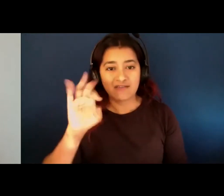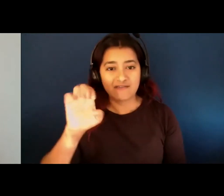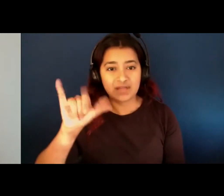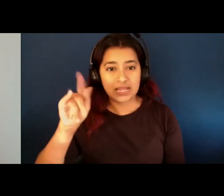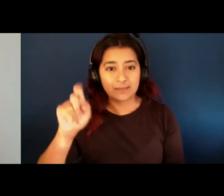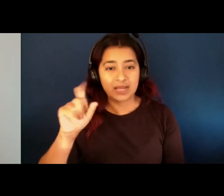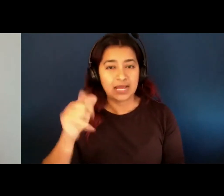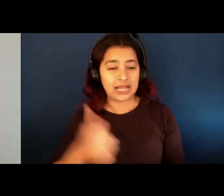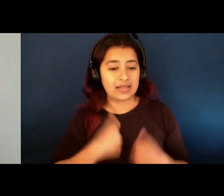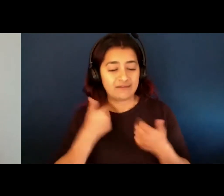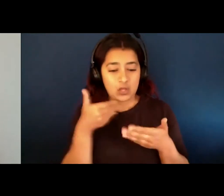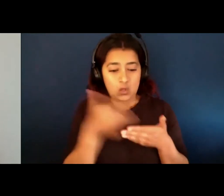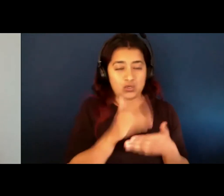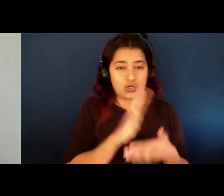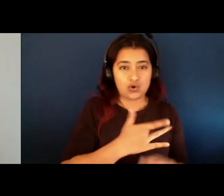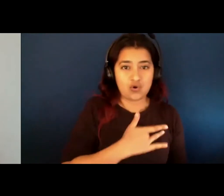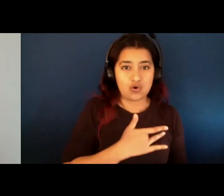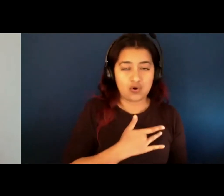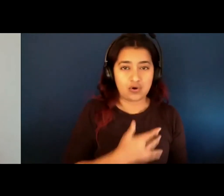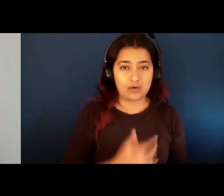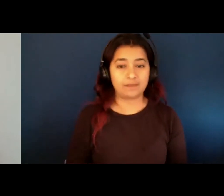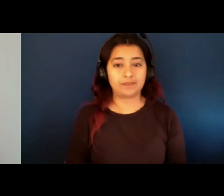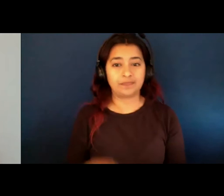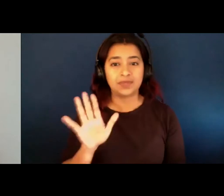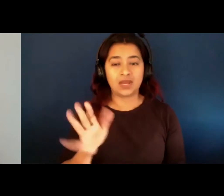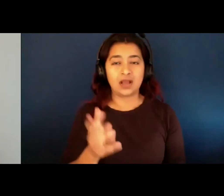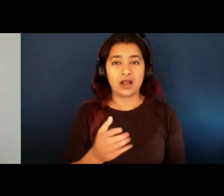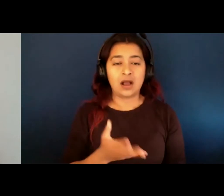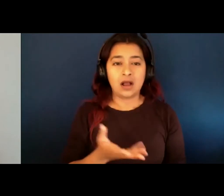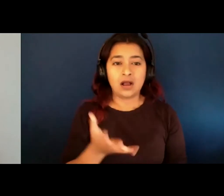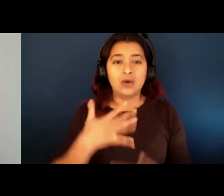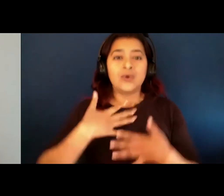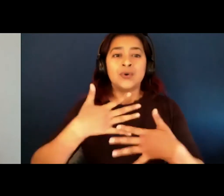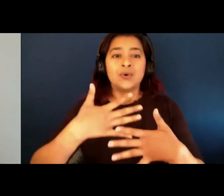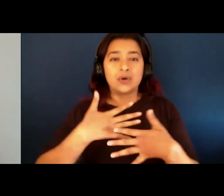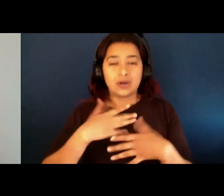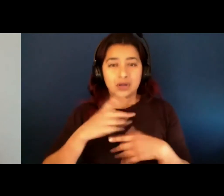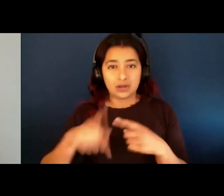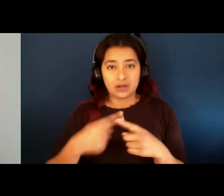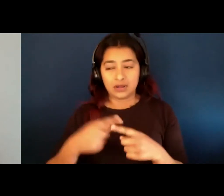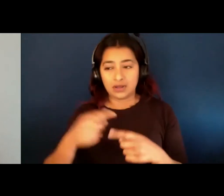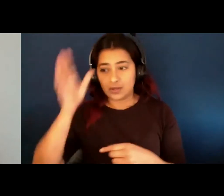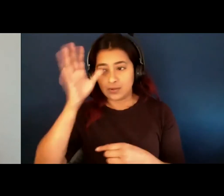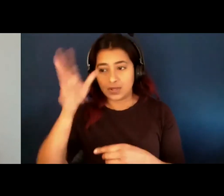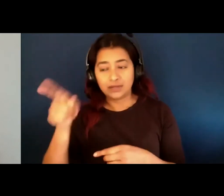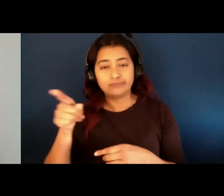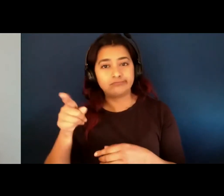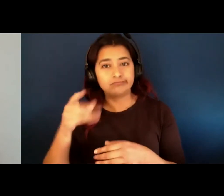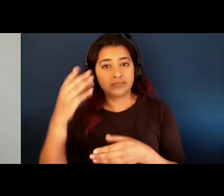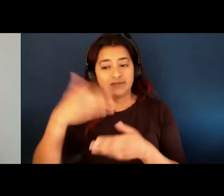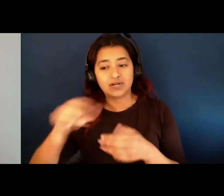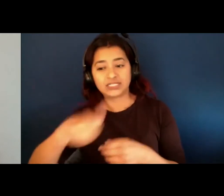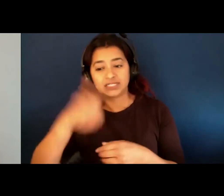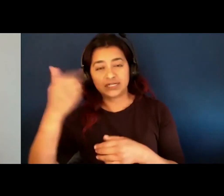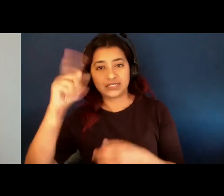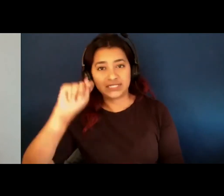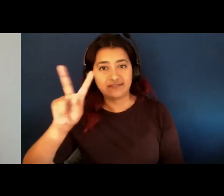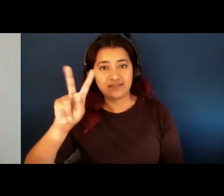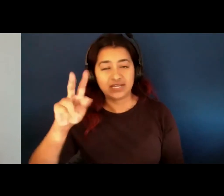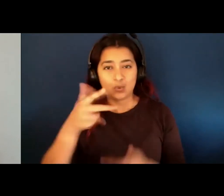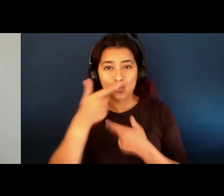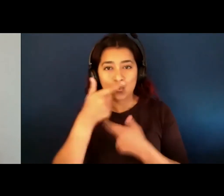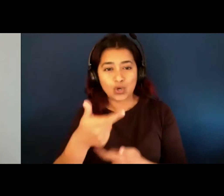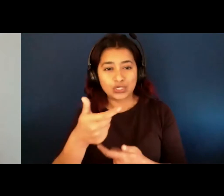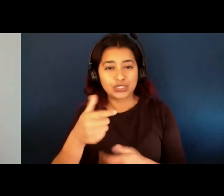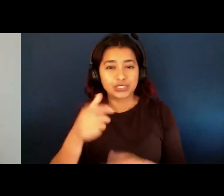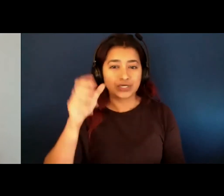close to her heart. She gulped the air while Abuelo sat in front of a different TV watching the Cowboys and Kings